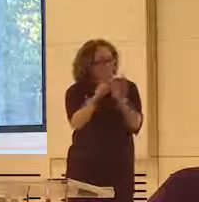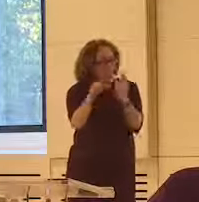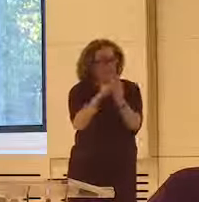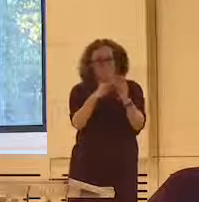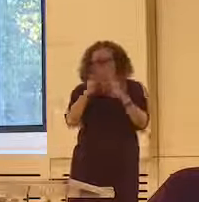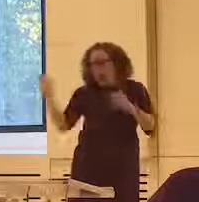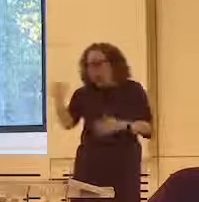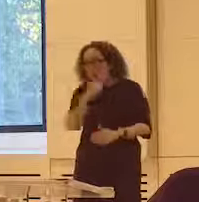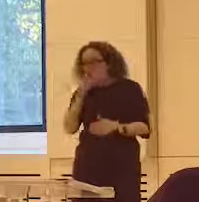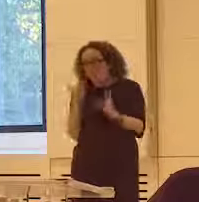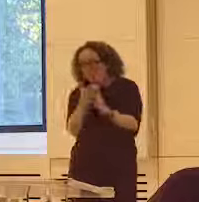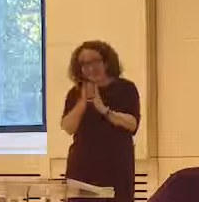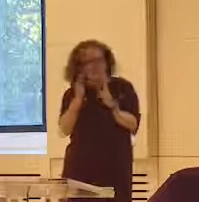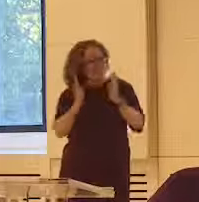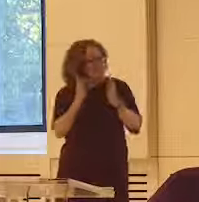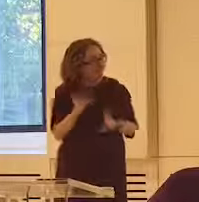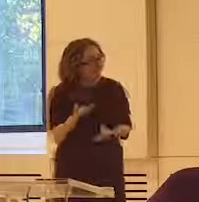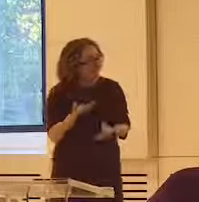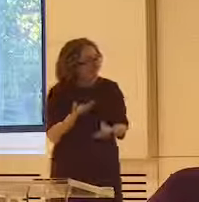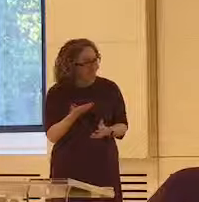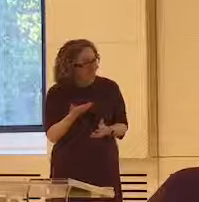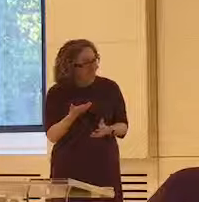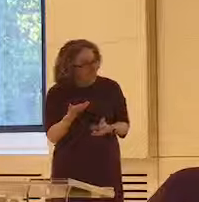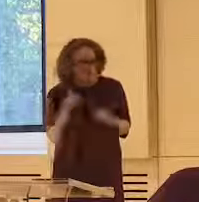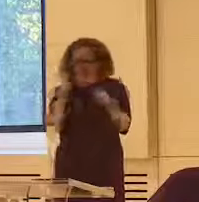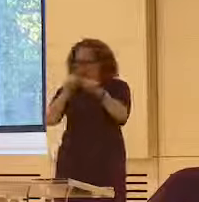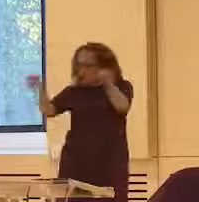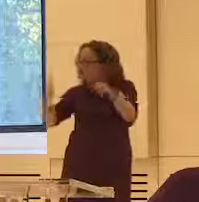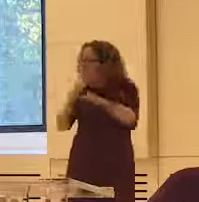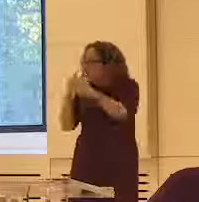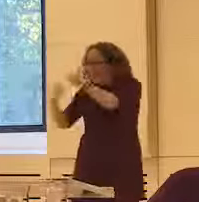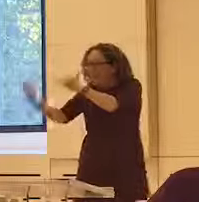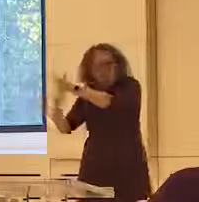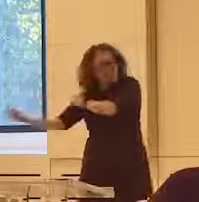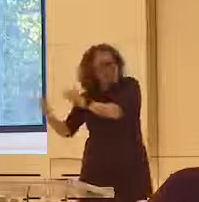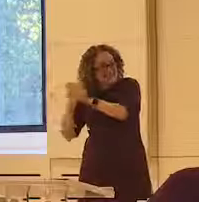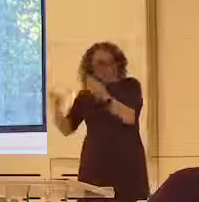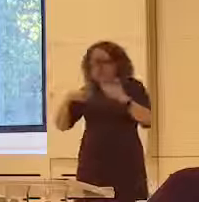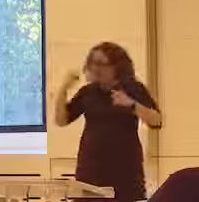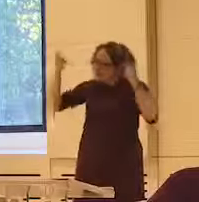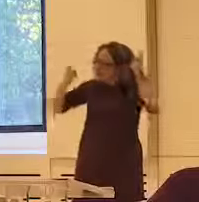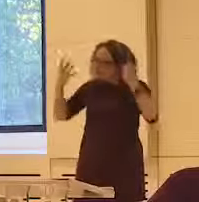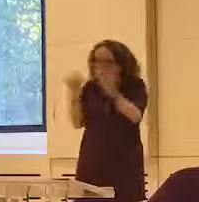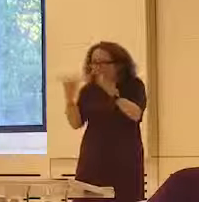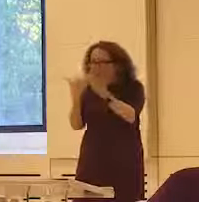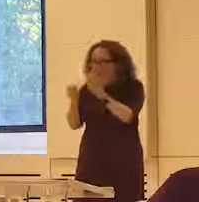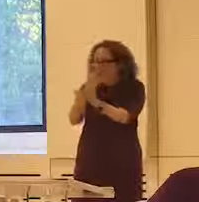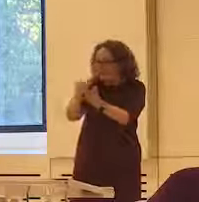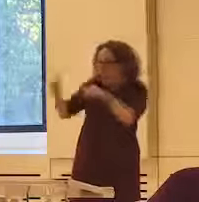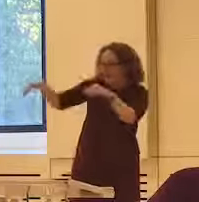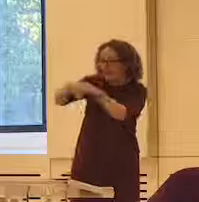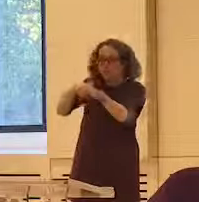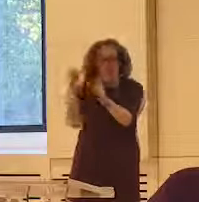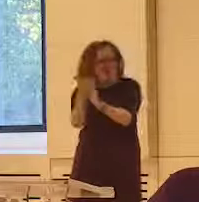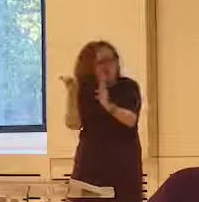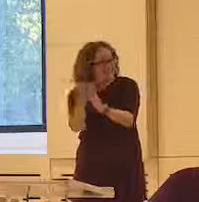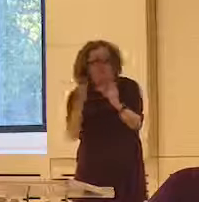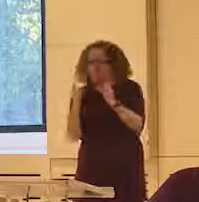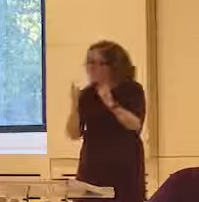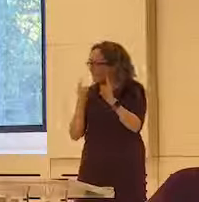So not everybody accesses through Facebook. So those isolated people who are thinking about it